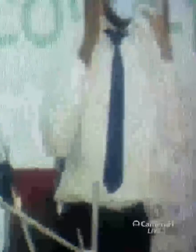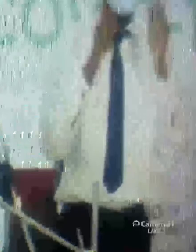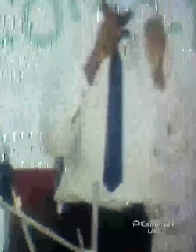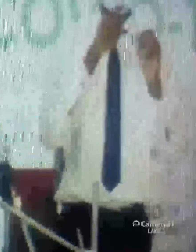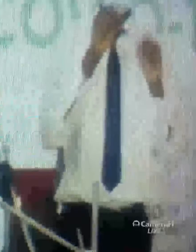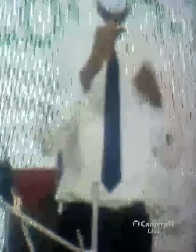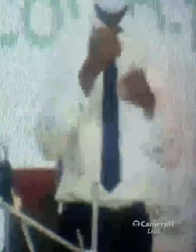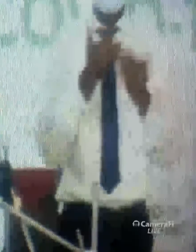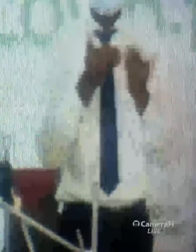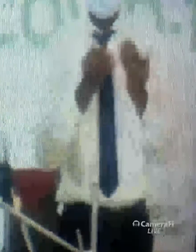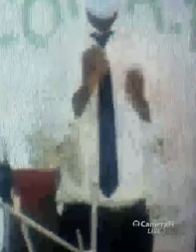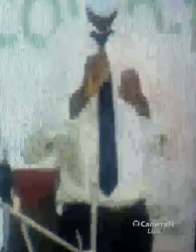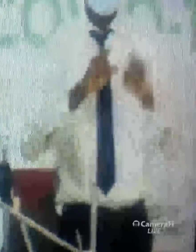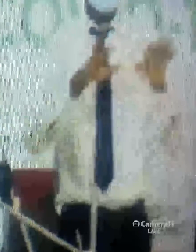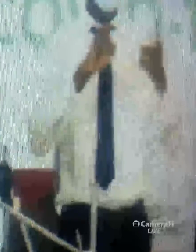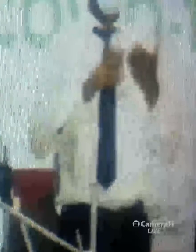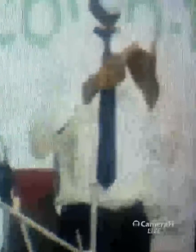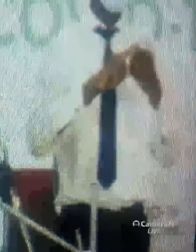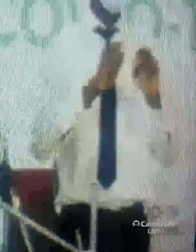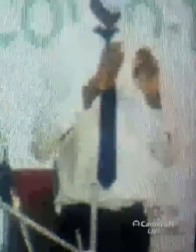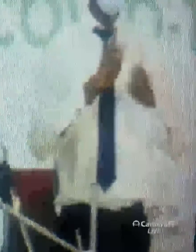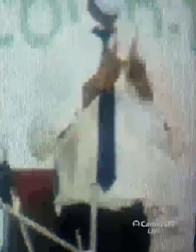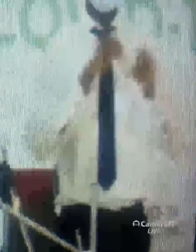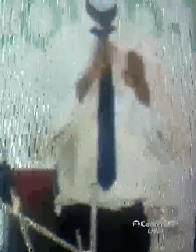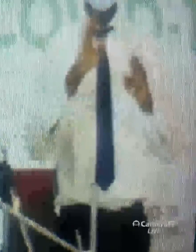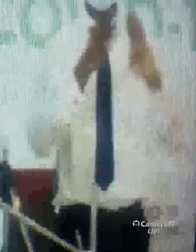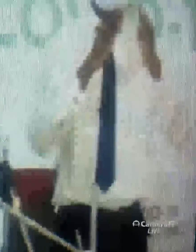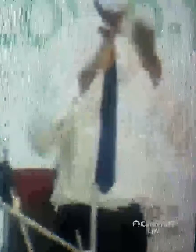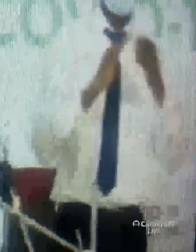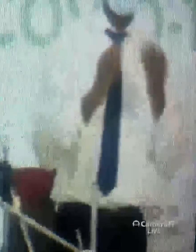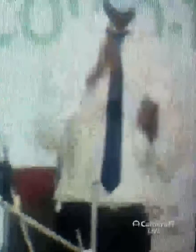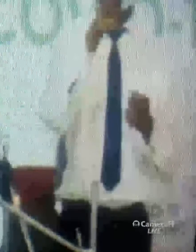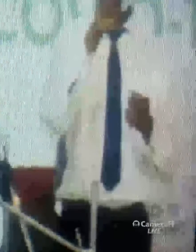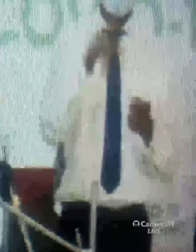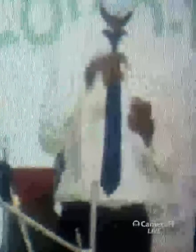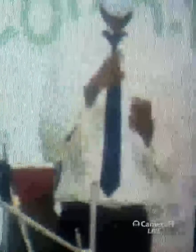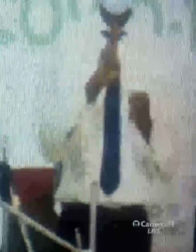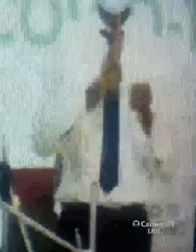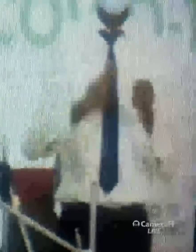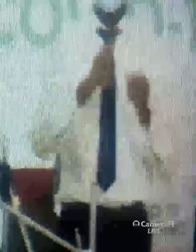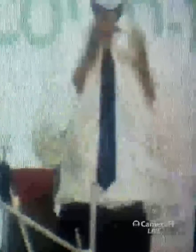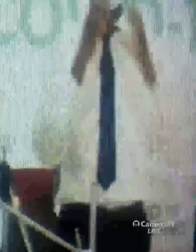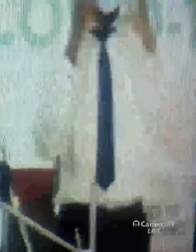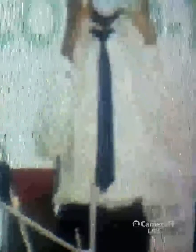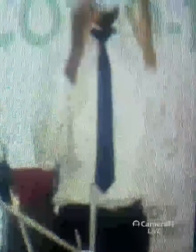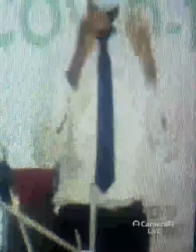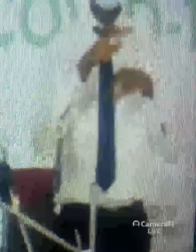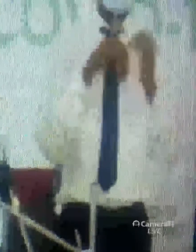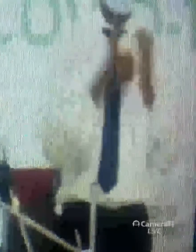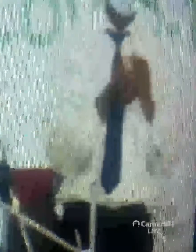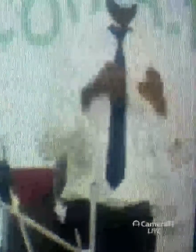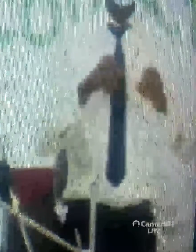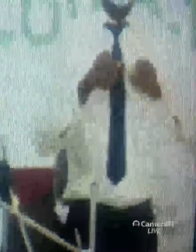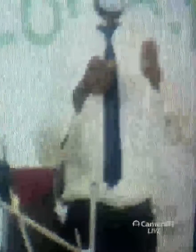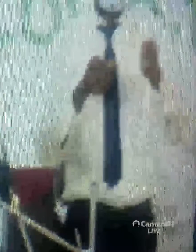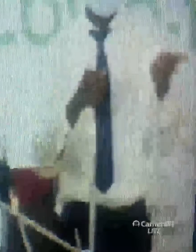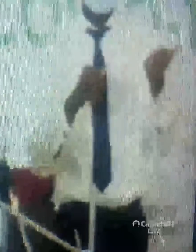neighborhood, it is important that you continue to wear the vaccines and continue all the other